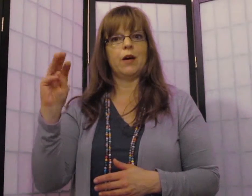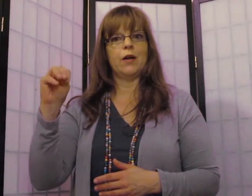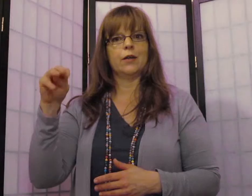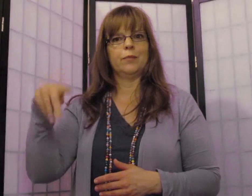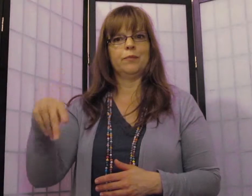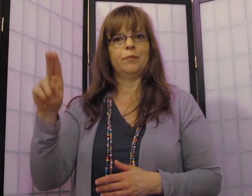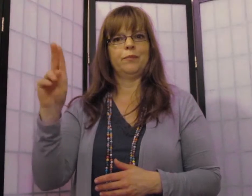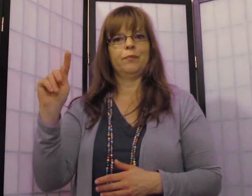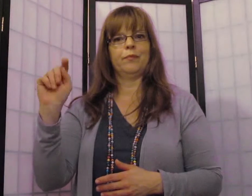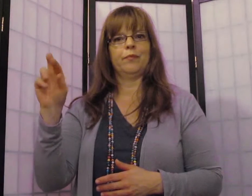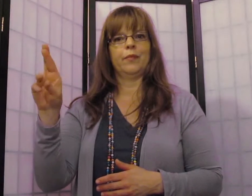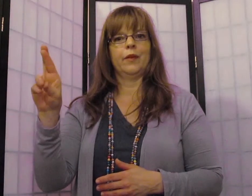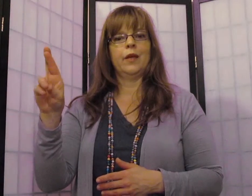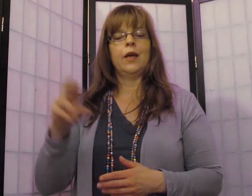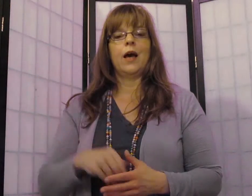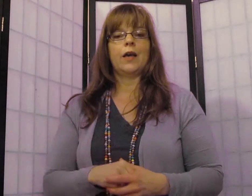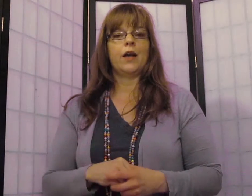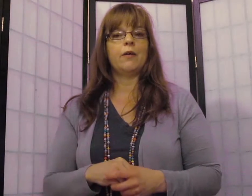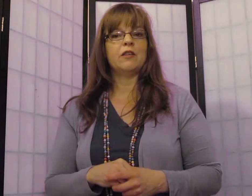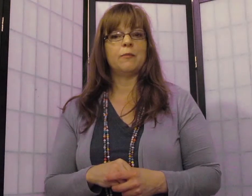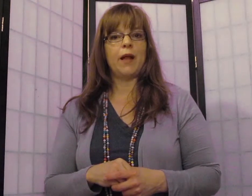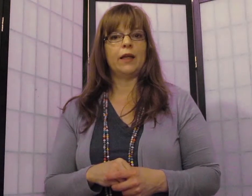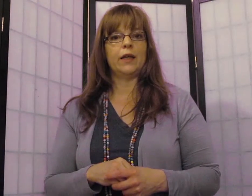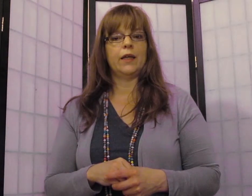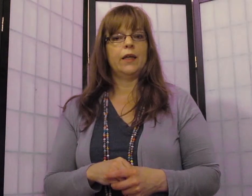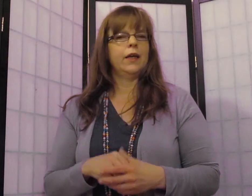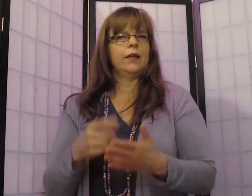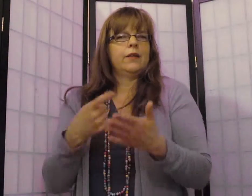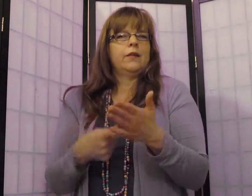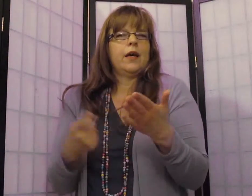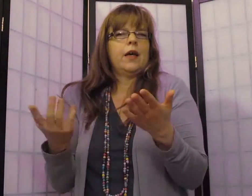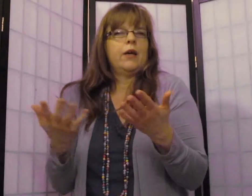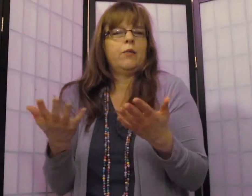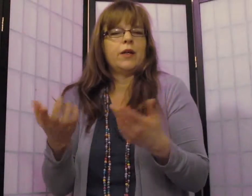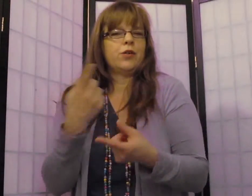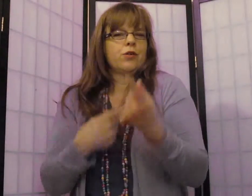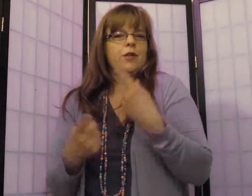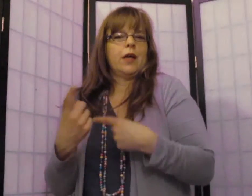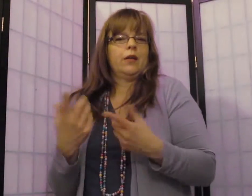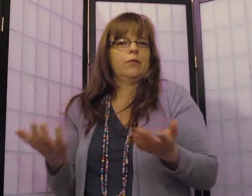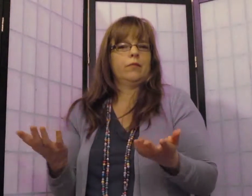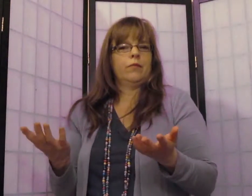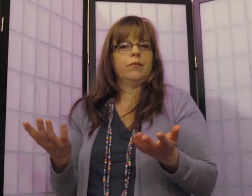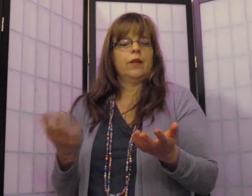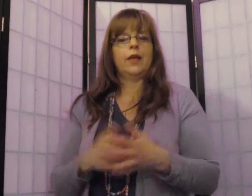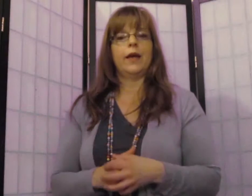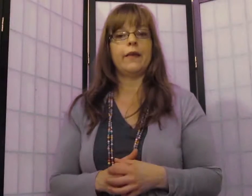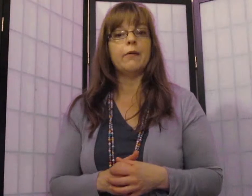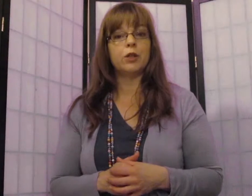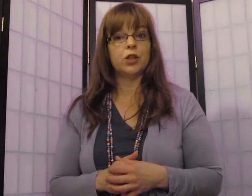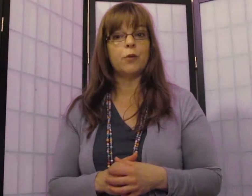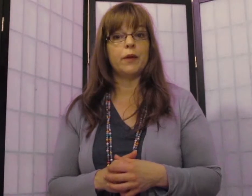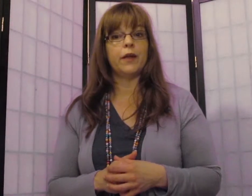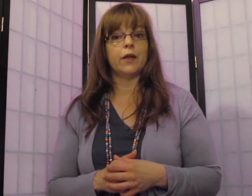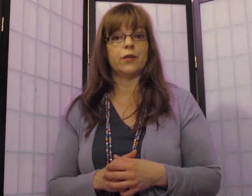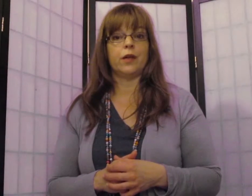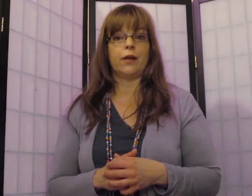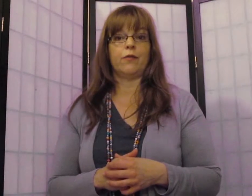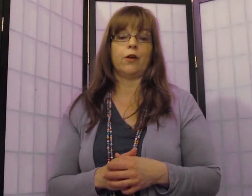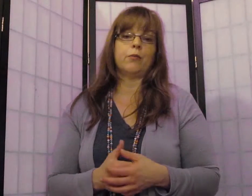wrong. I could always spell it and say, what's your sign? And they would show me their sign for